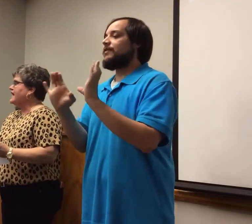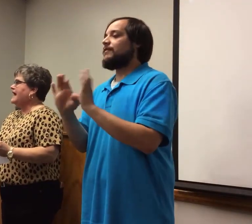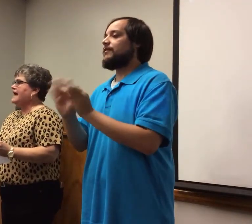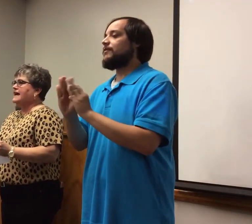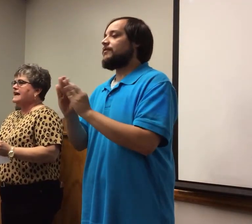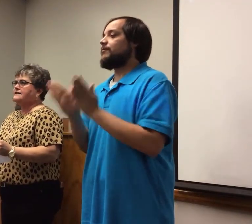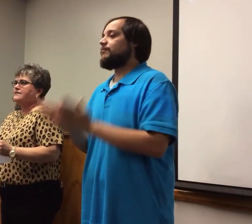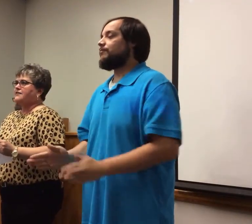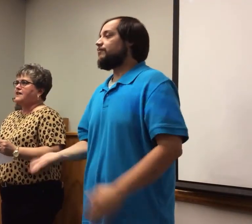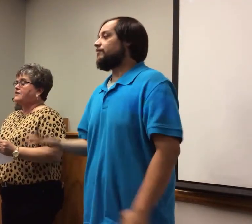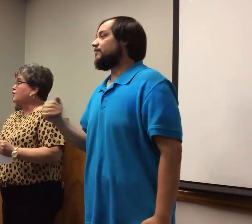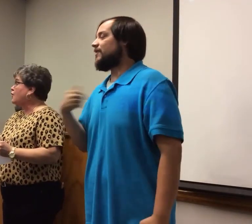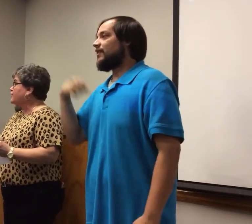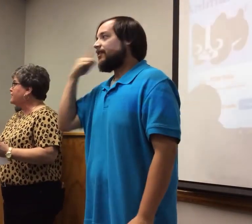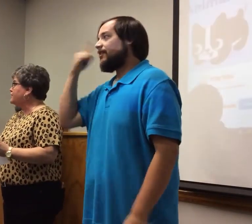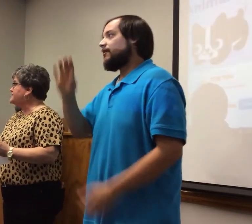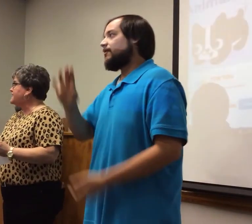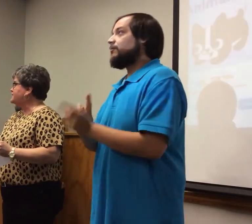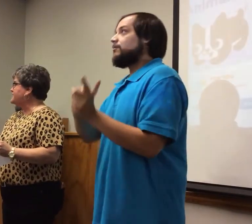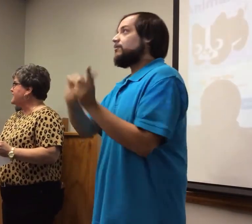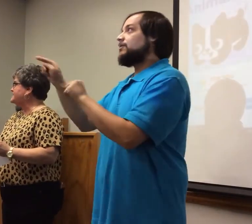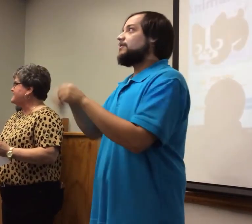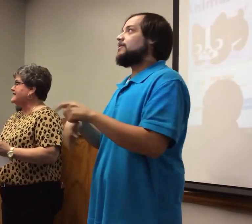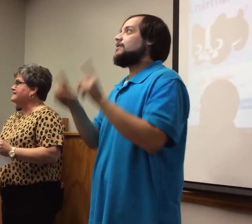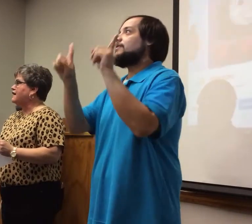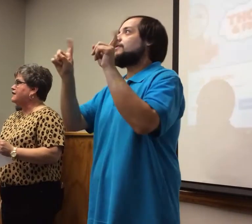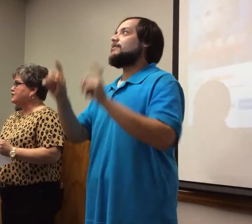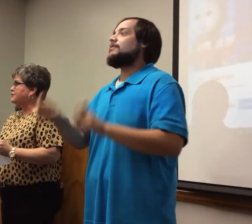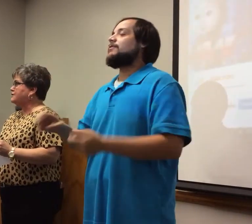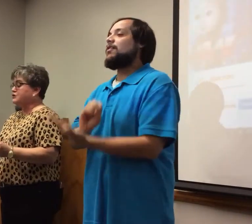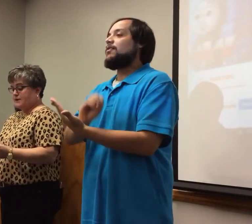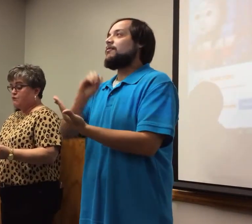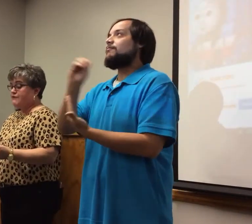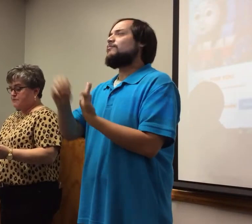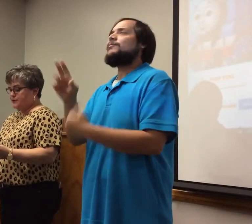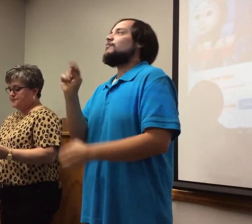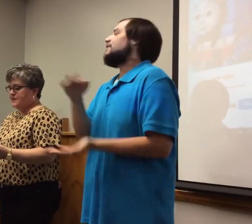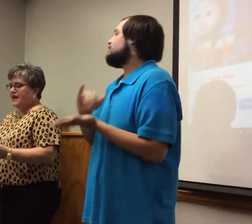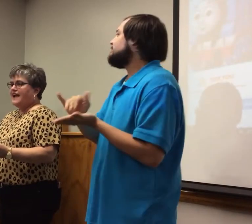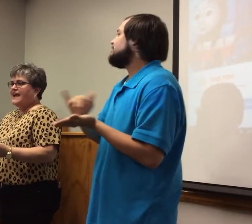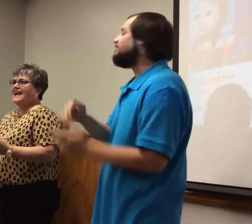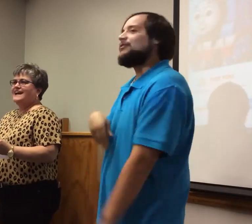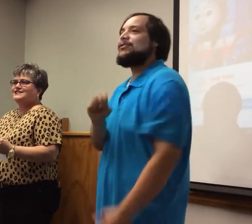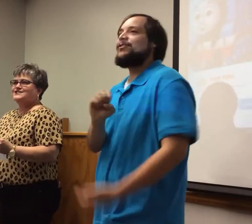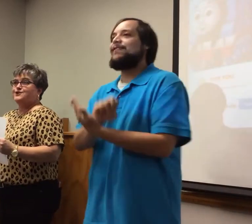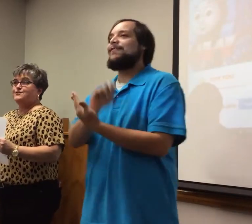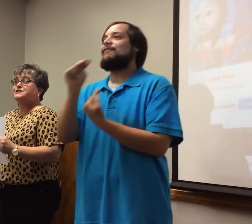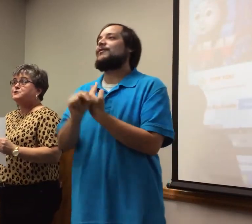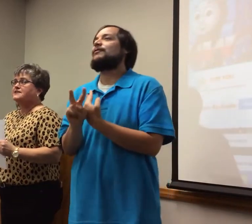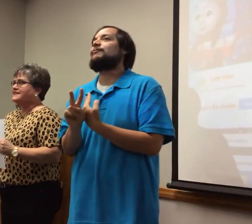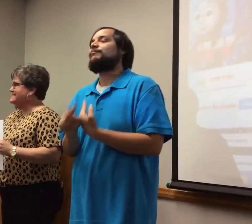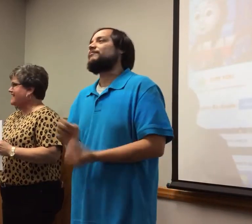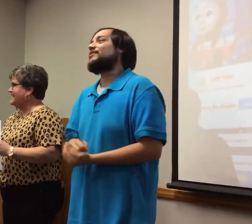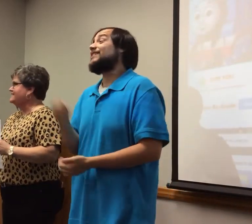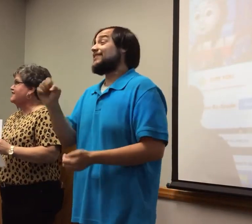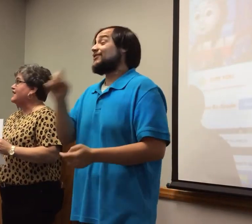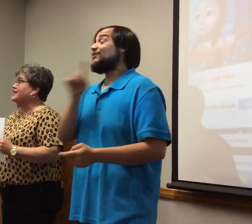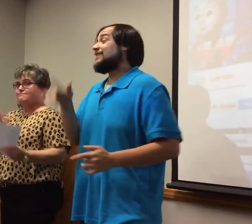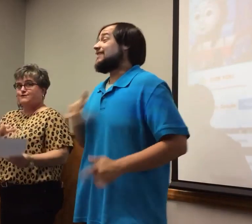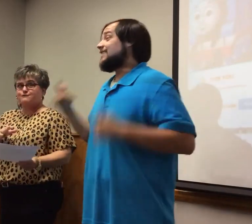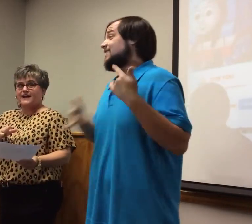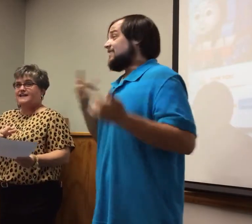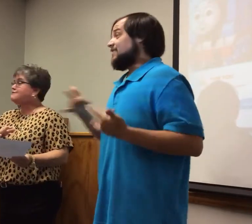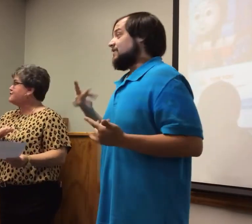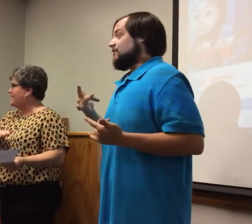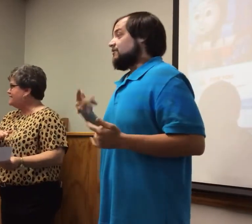interpreters, and I think they're all going to go take their test in November, and so that's really exciting, kind